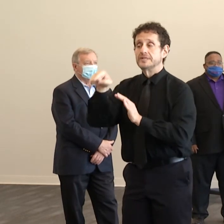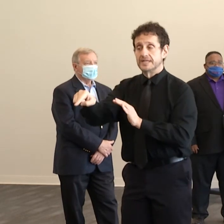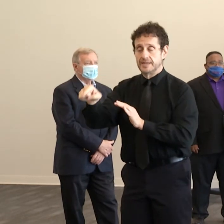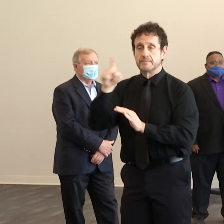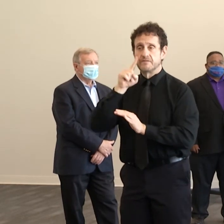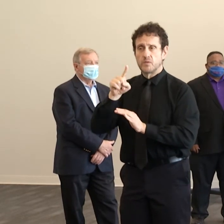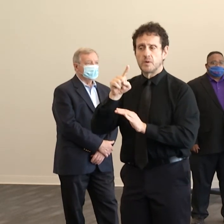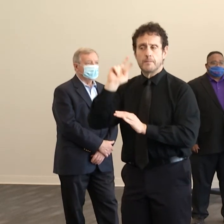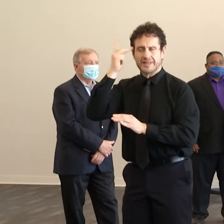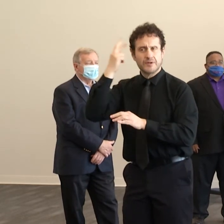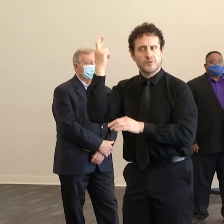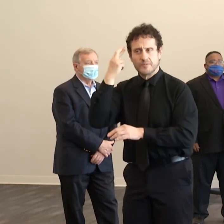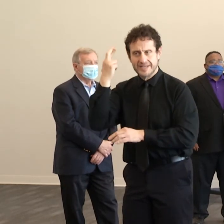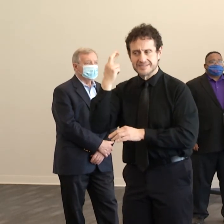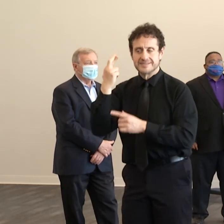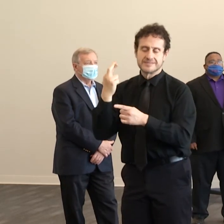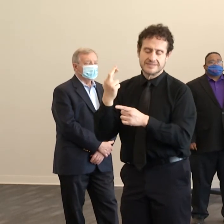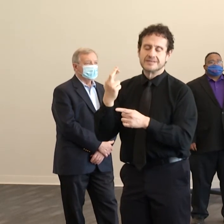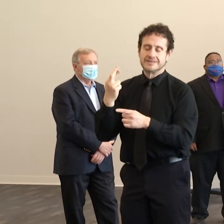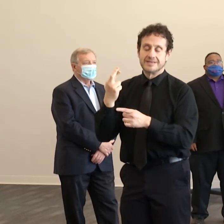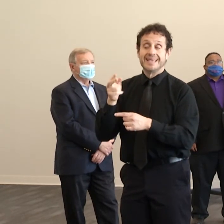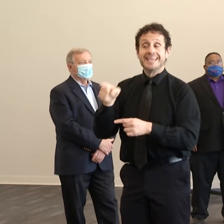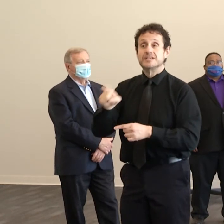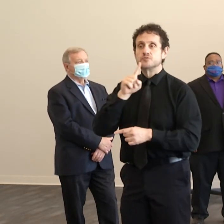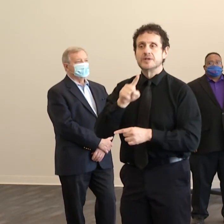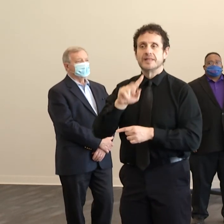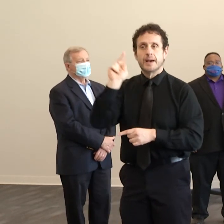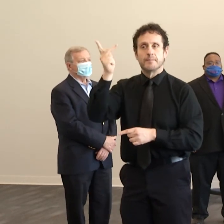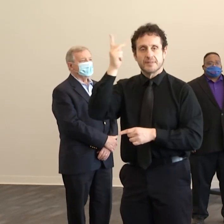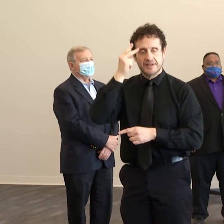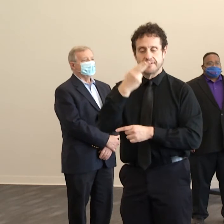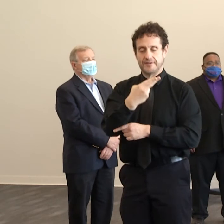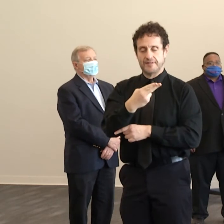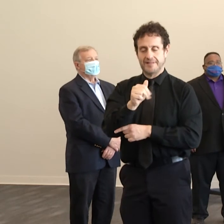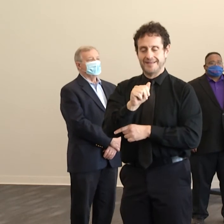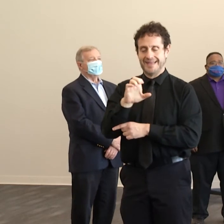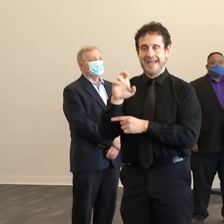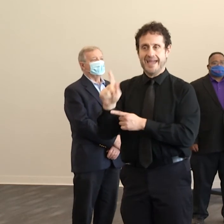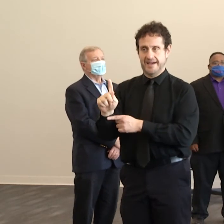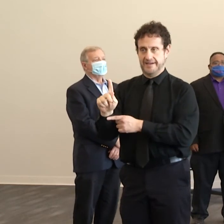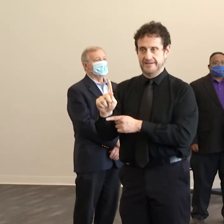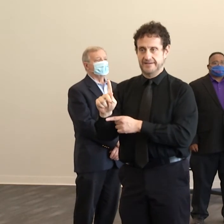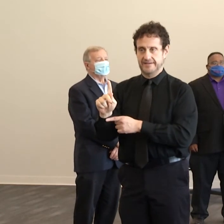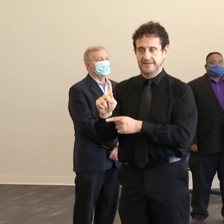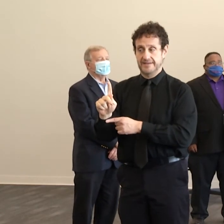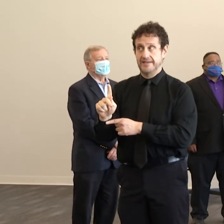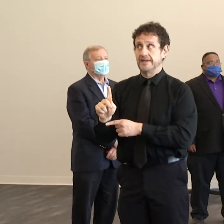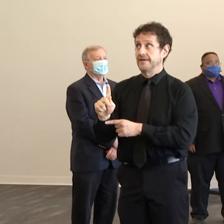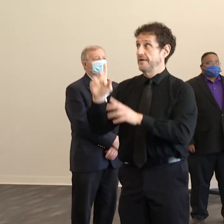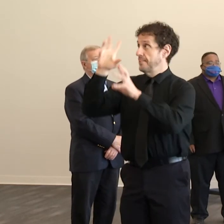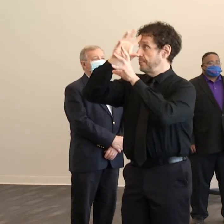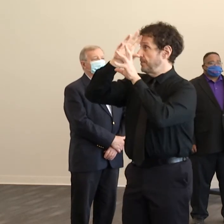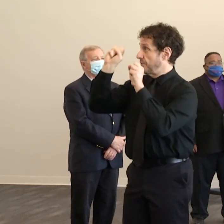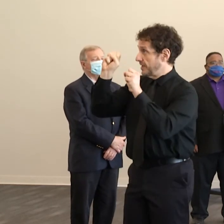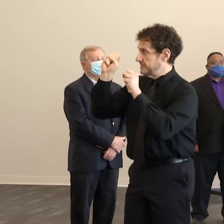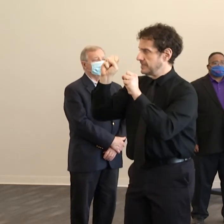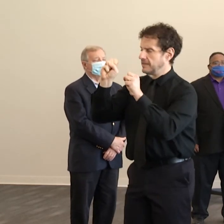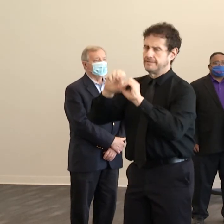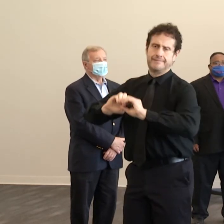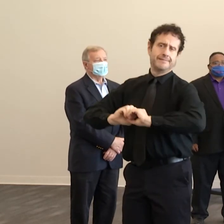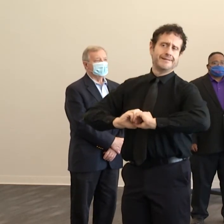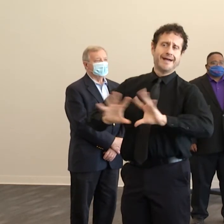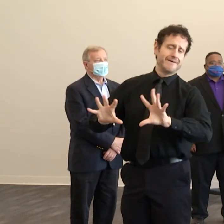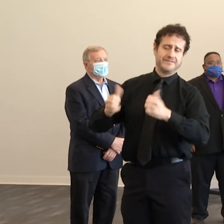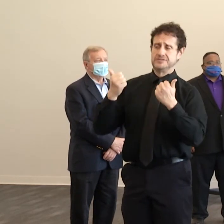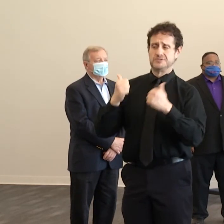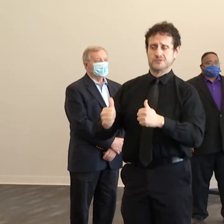hack. And this is a hackneyed attempt to,